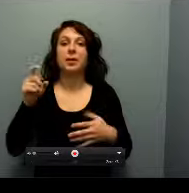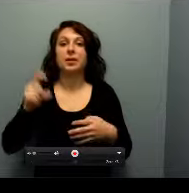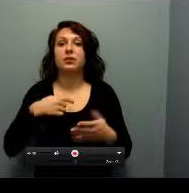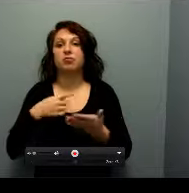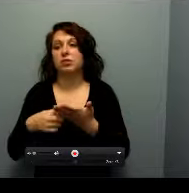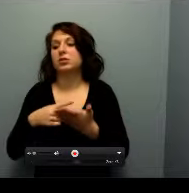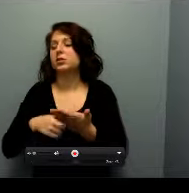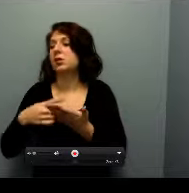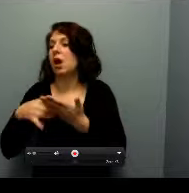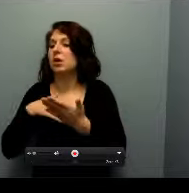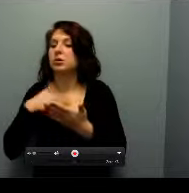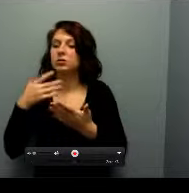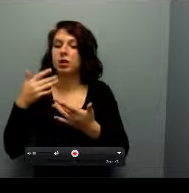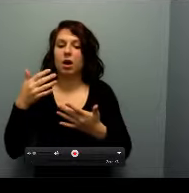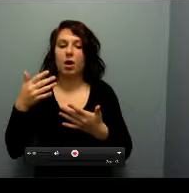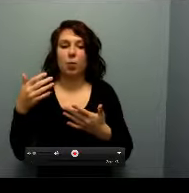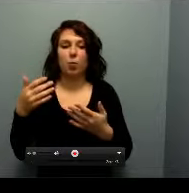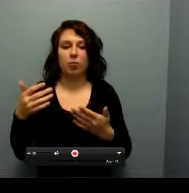change.